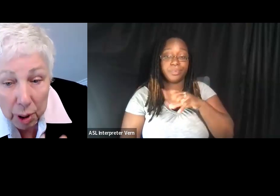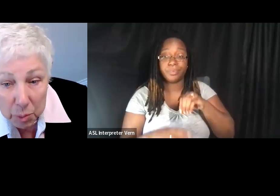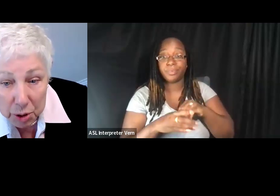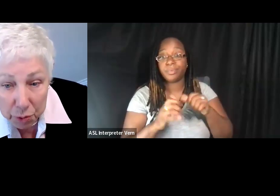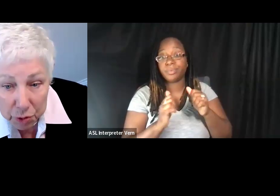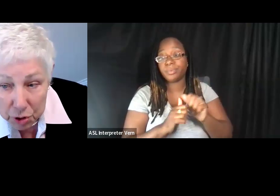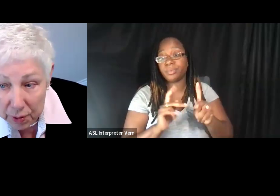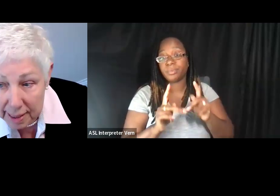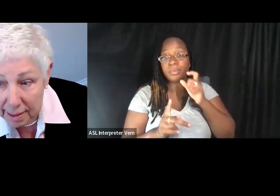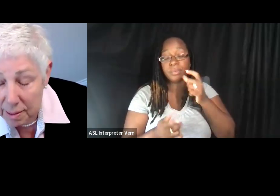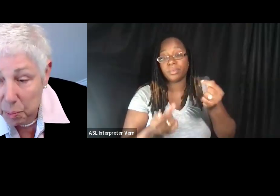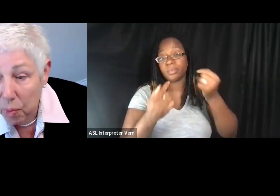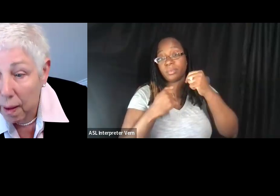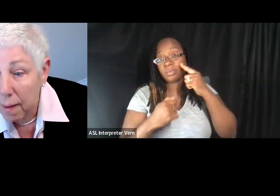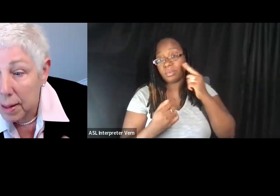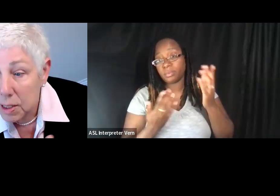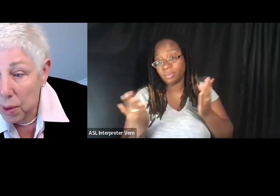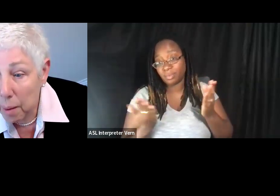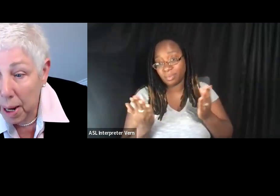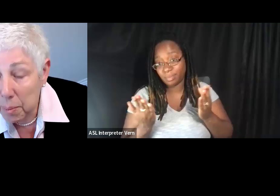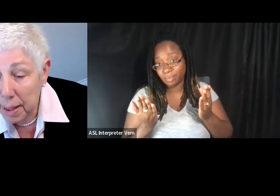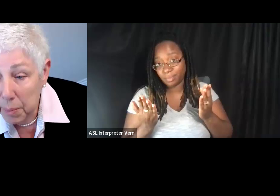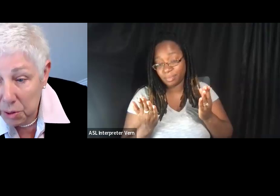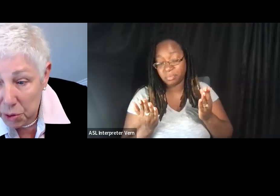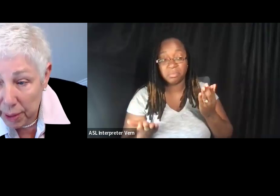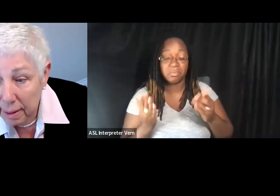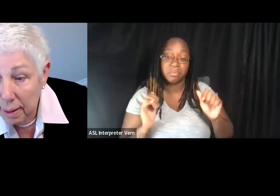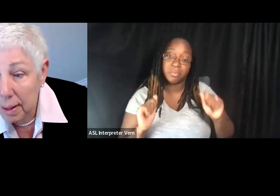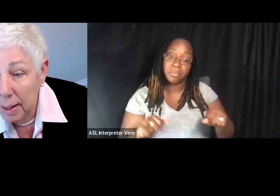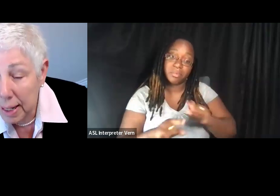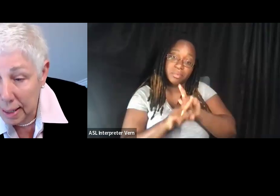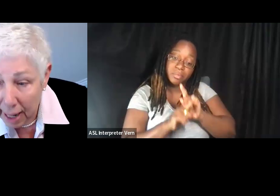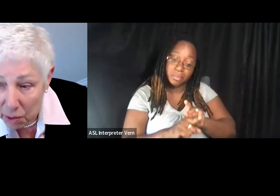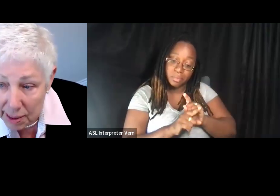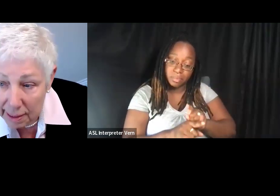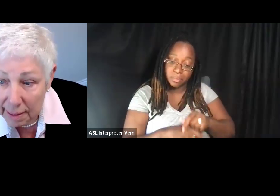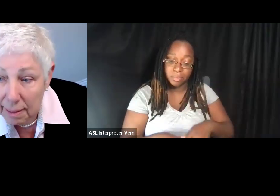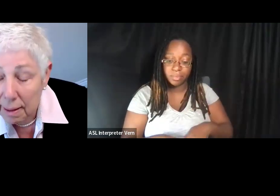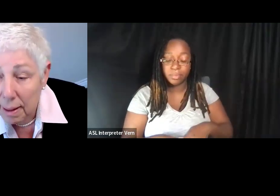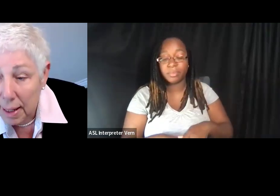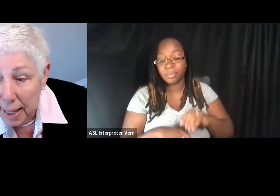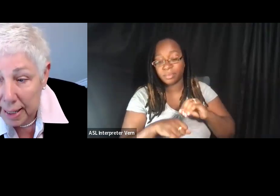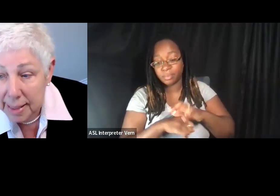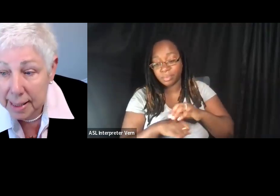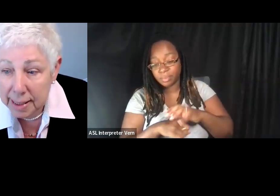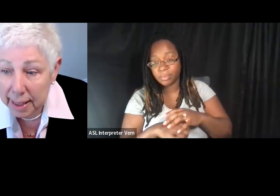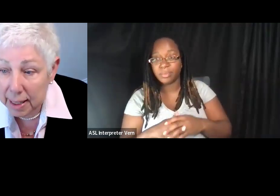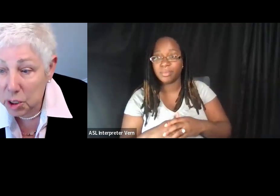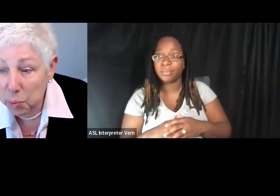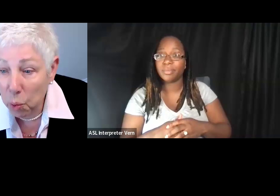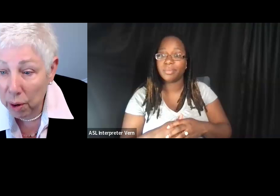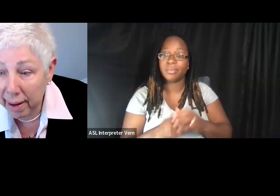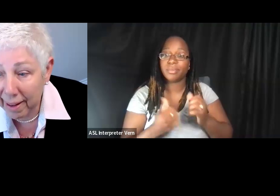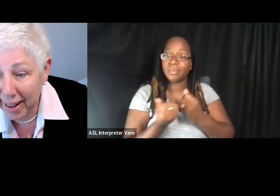people who come to you for services. So that might be in mentoring, in counseling, in assisting